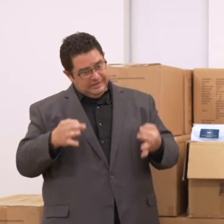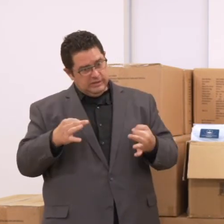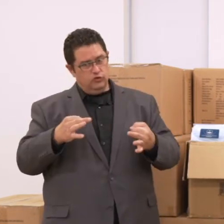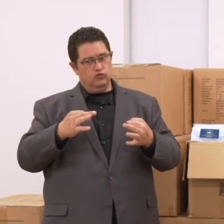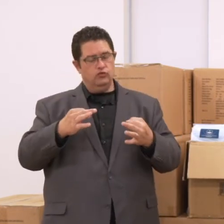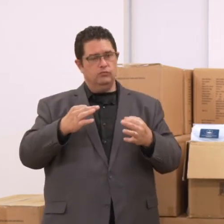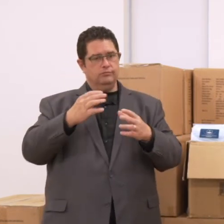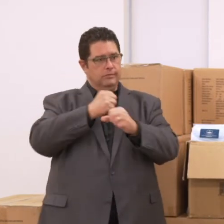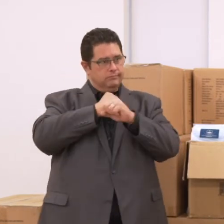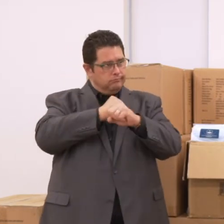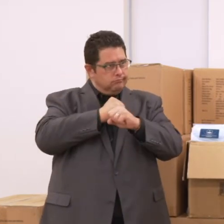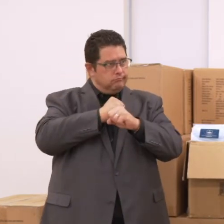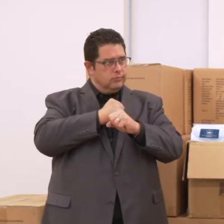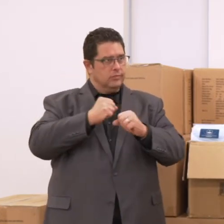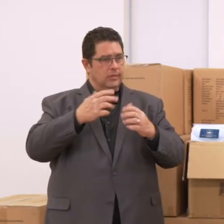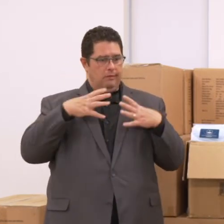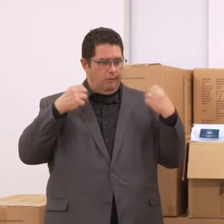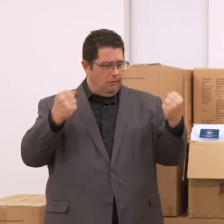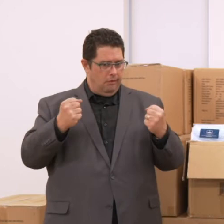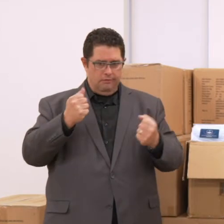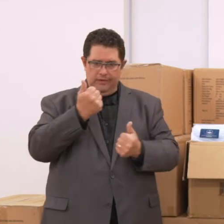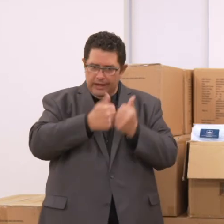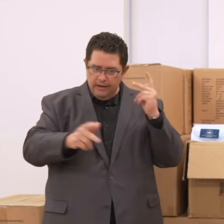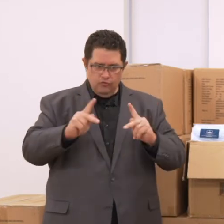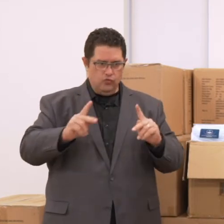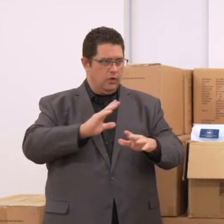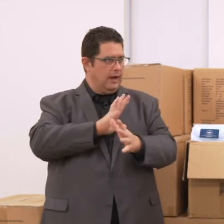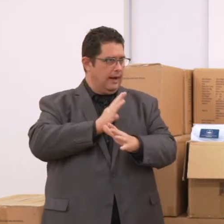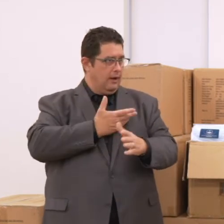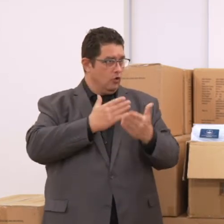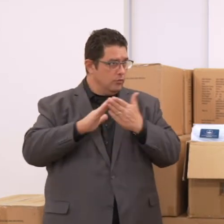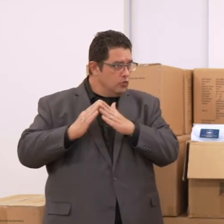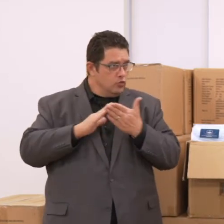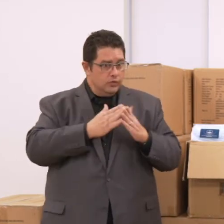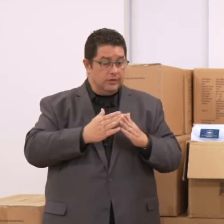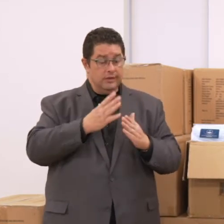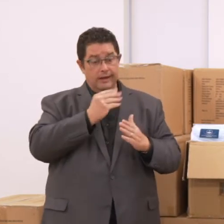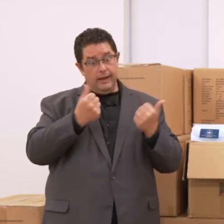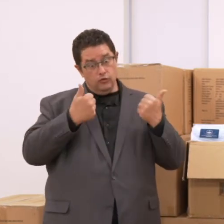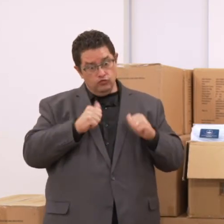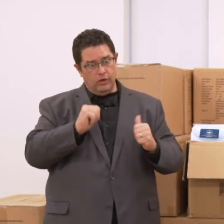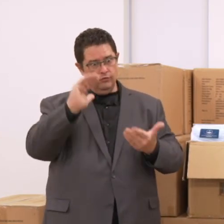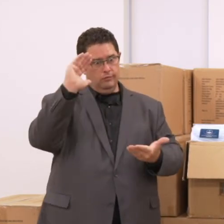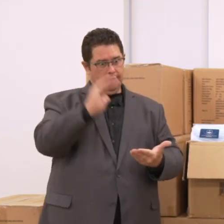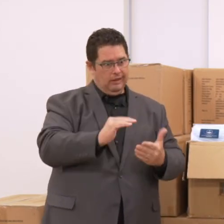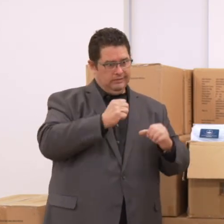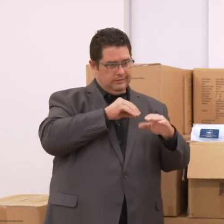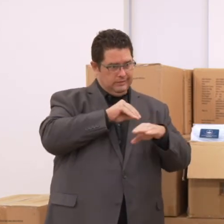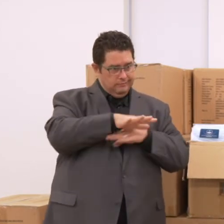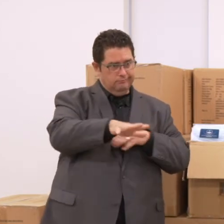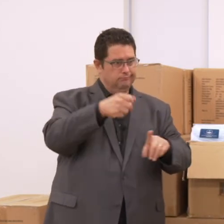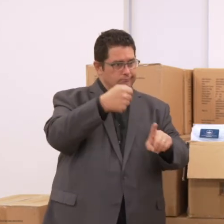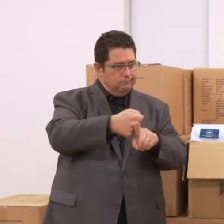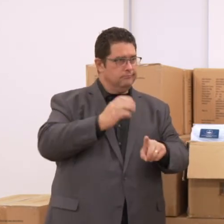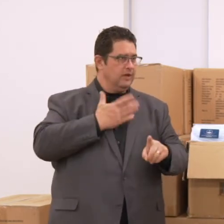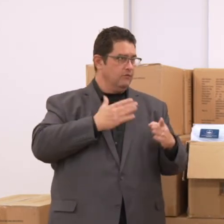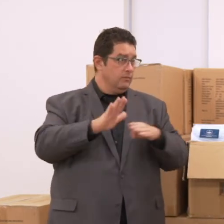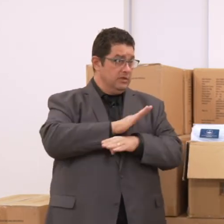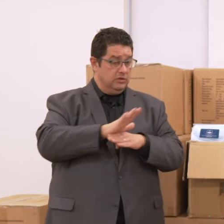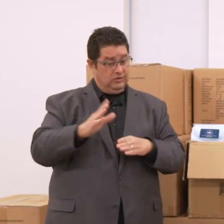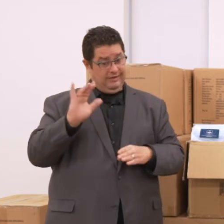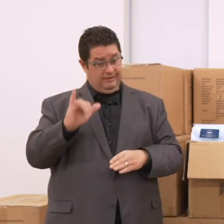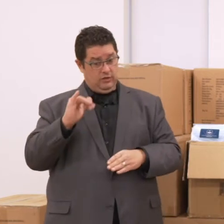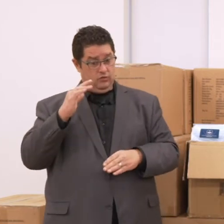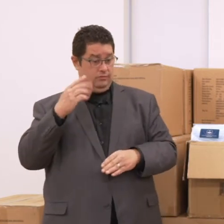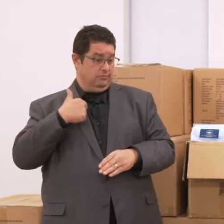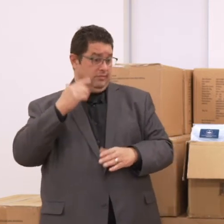of everyone in our community, all the time trying to manage the impact on our businesses. And that's why I believe that a 4-week rollback